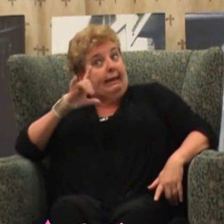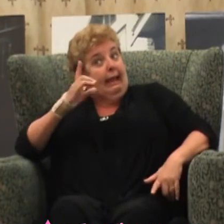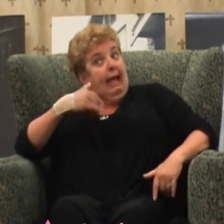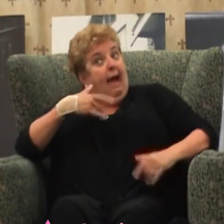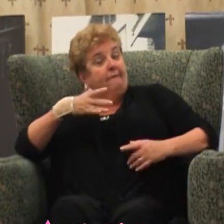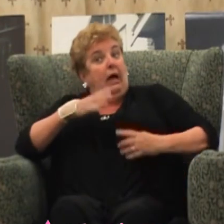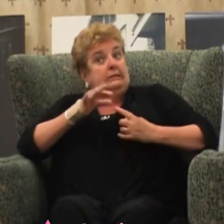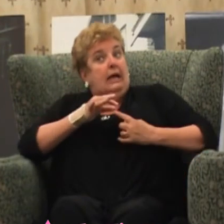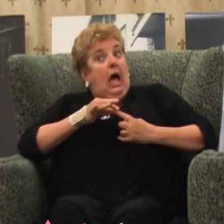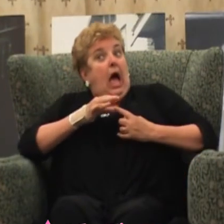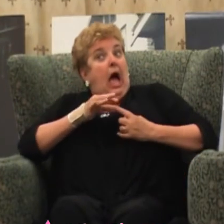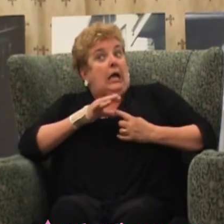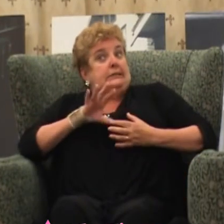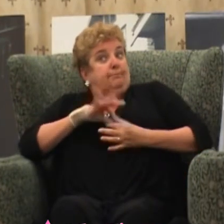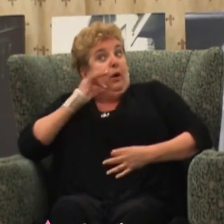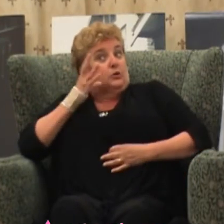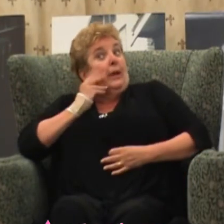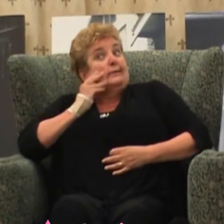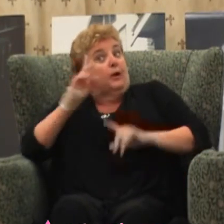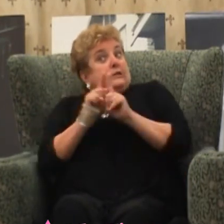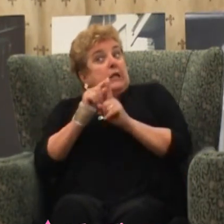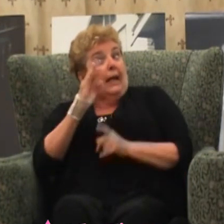light experience.